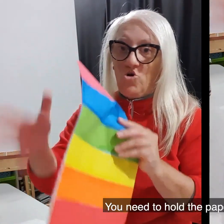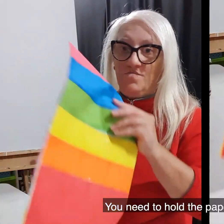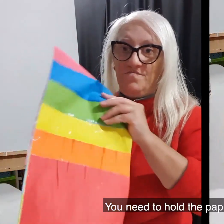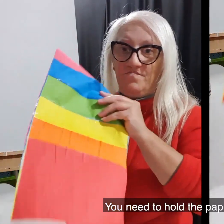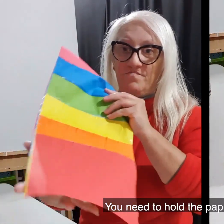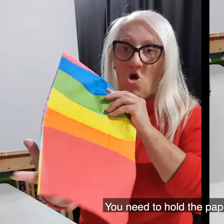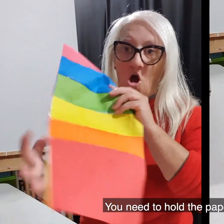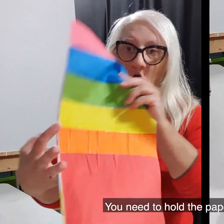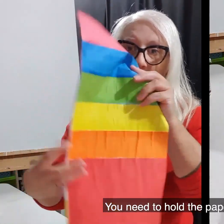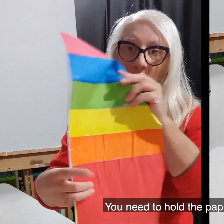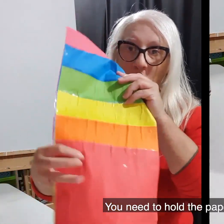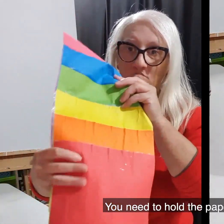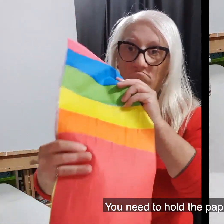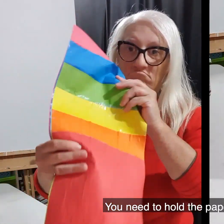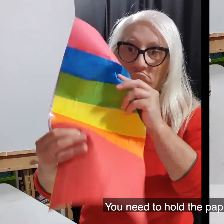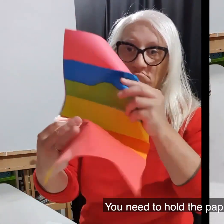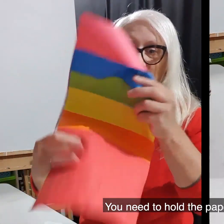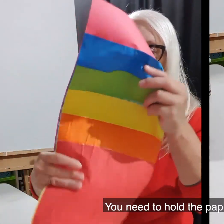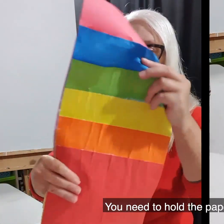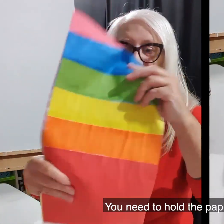You need to hold the paper or it won't work.